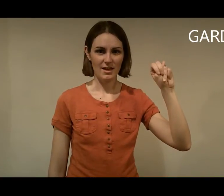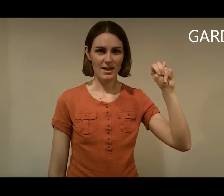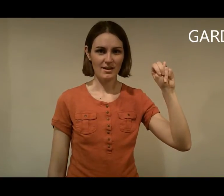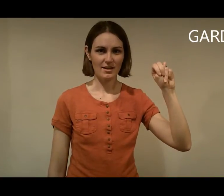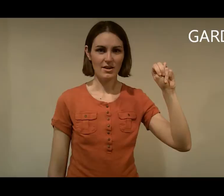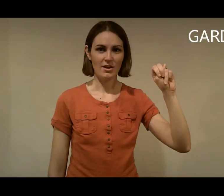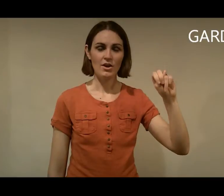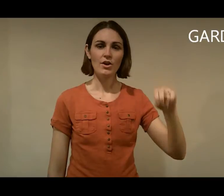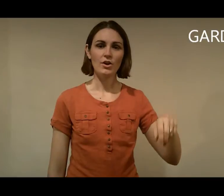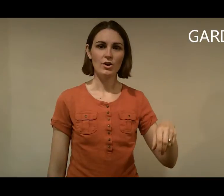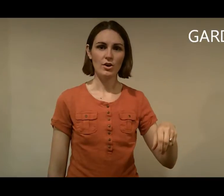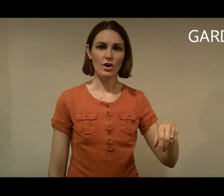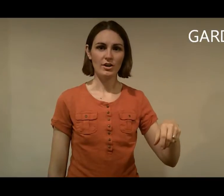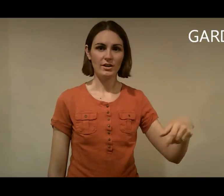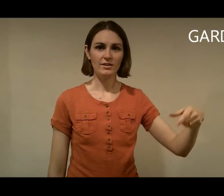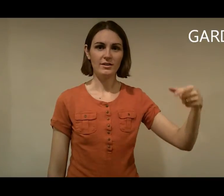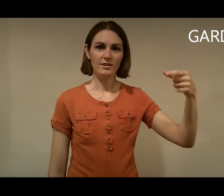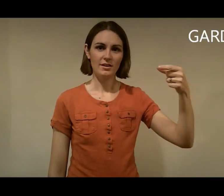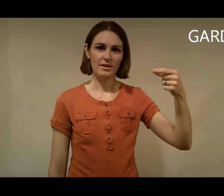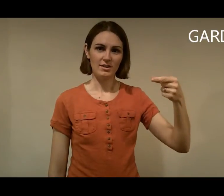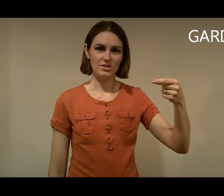G-A-R-D-E-N. Garden.